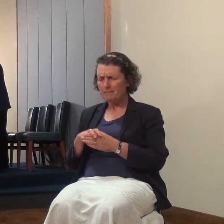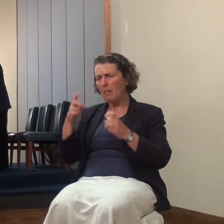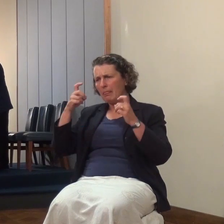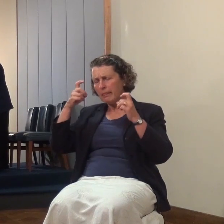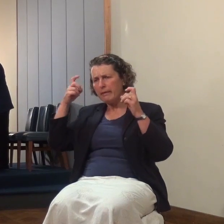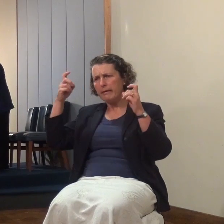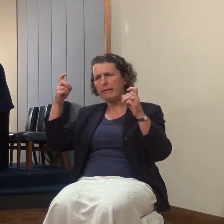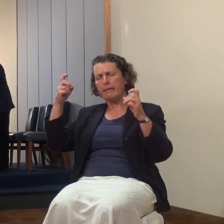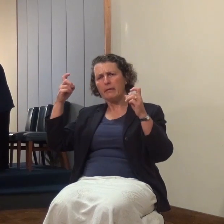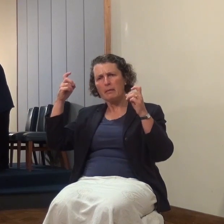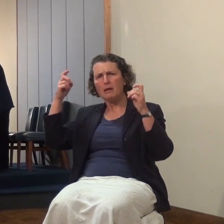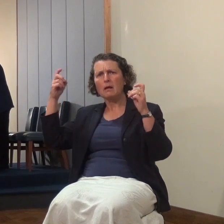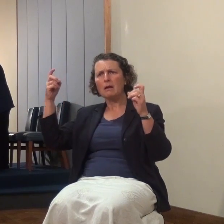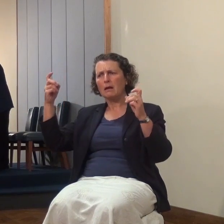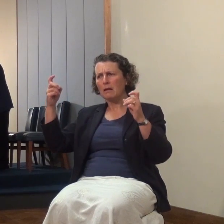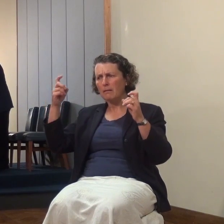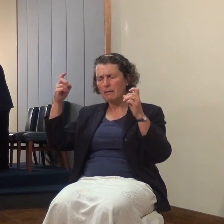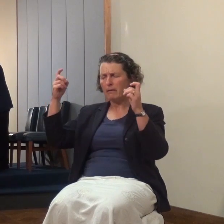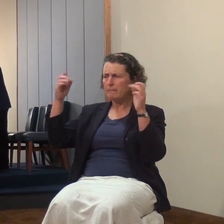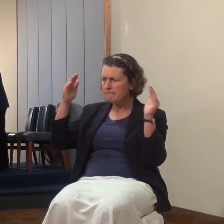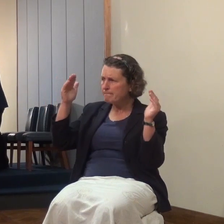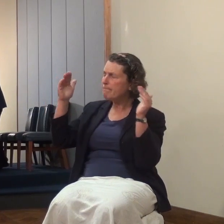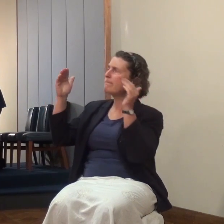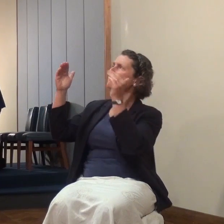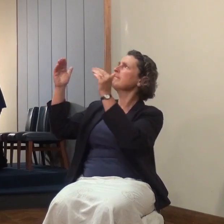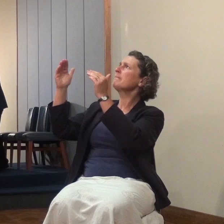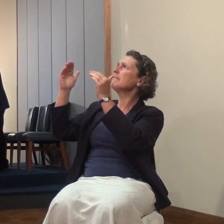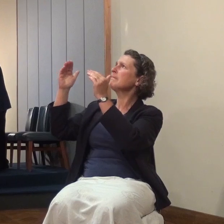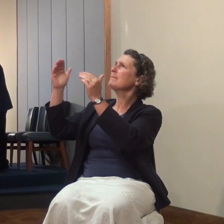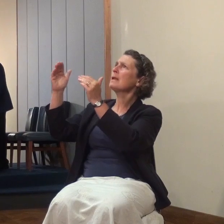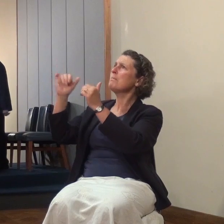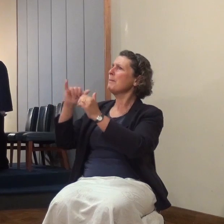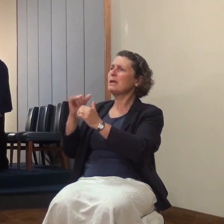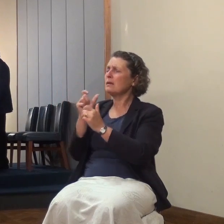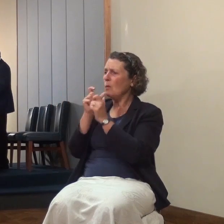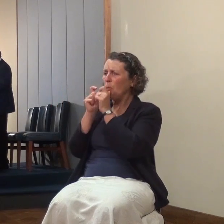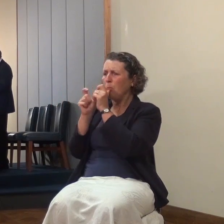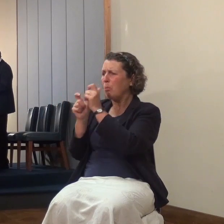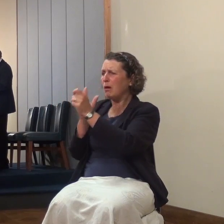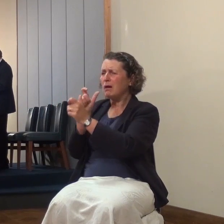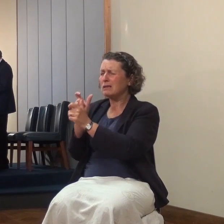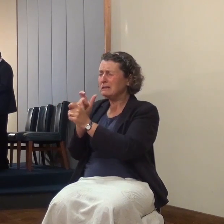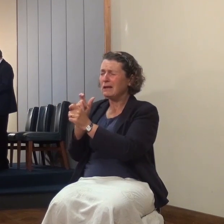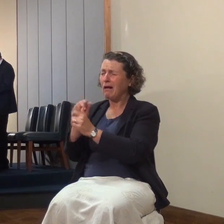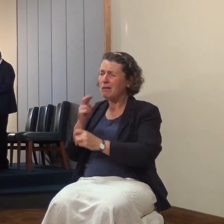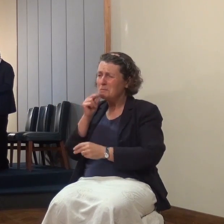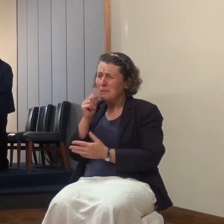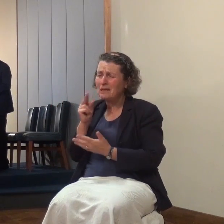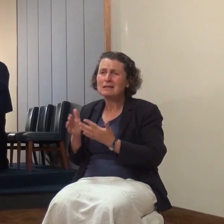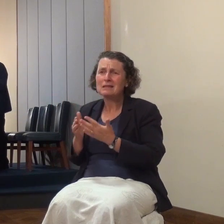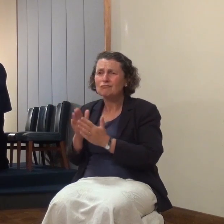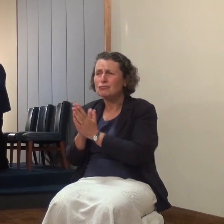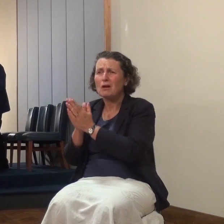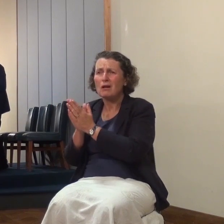have my soul directed to Him, even if there were not words capable of being said. It was simply good